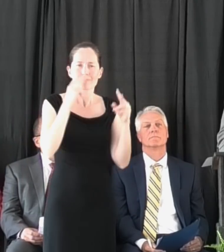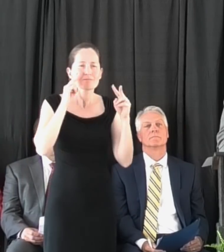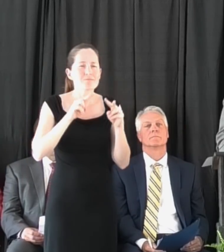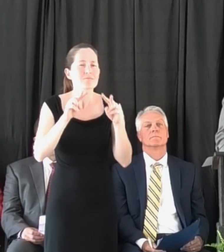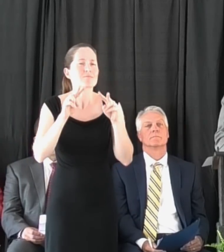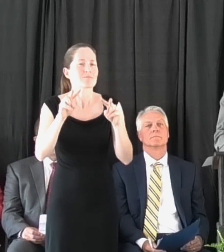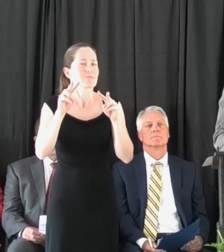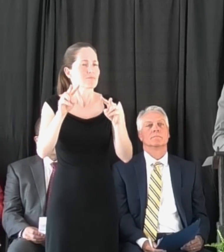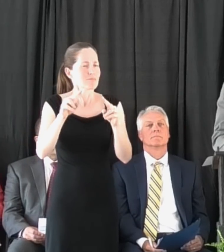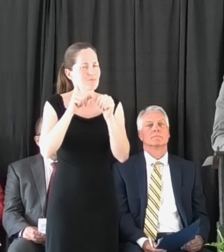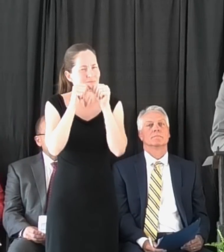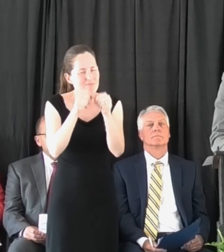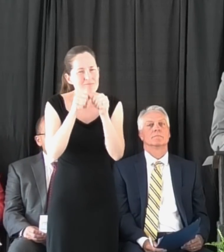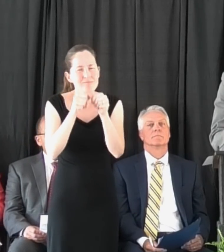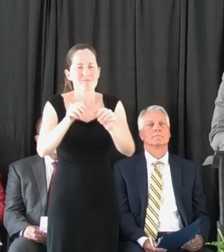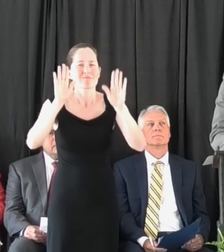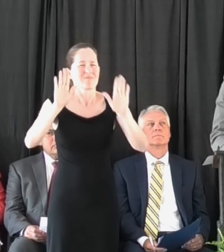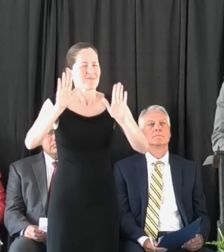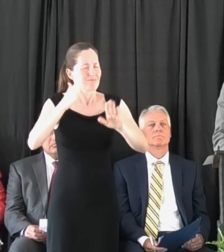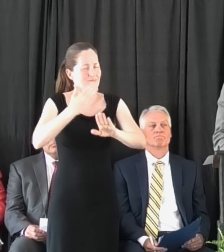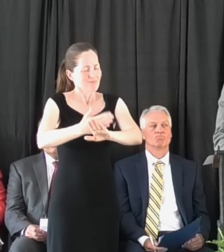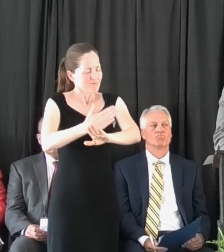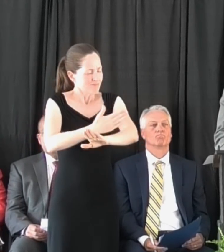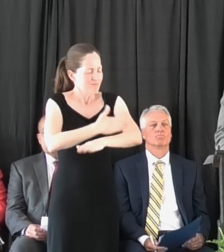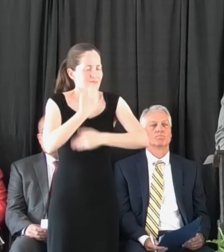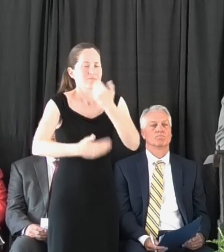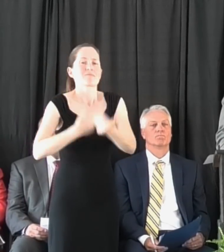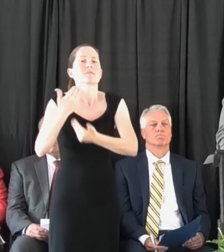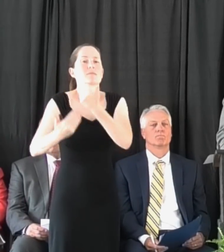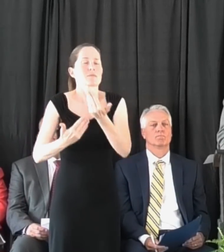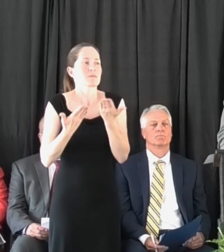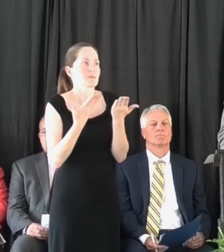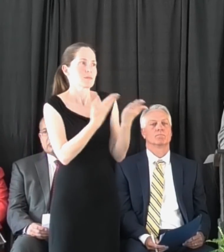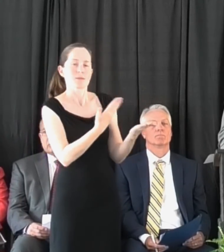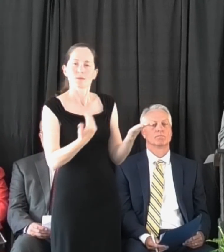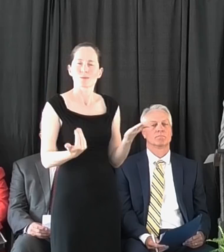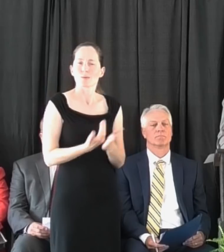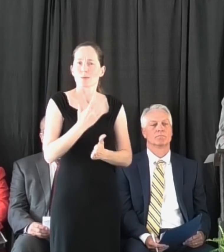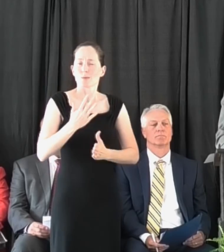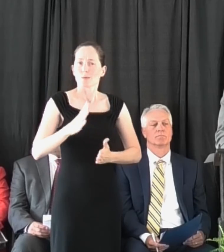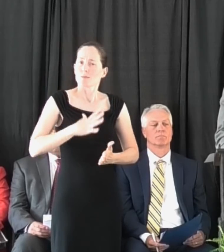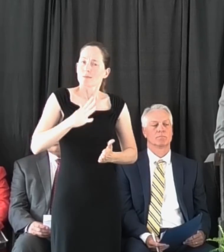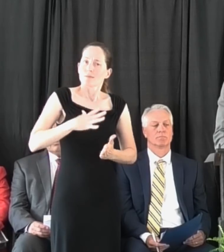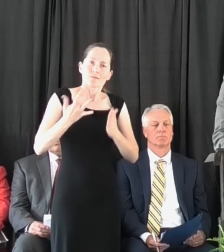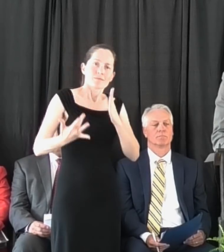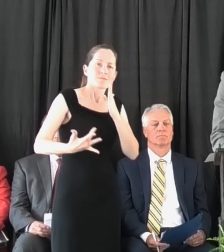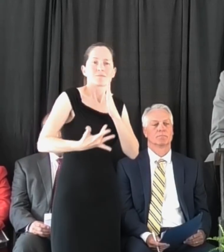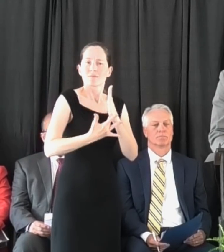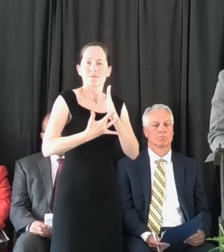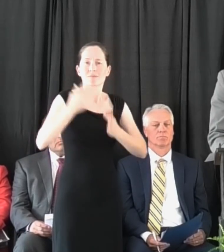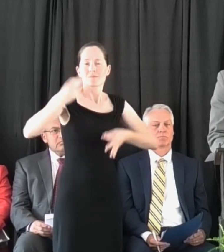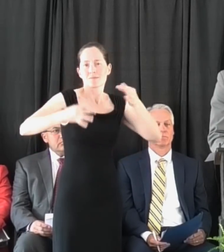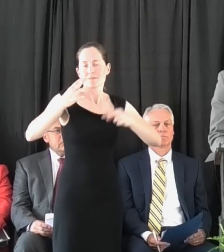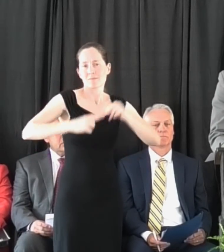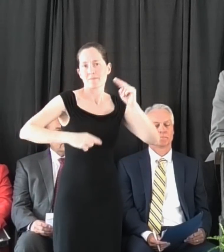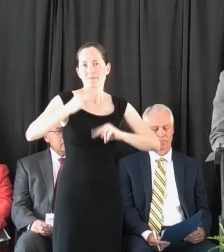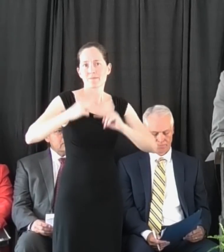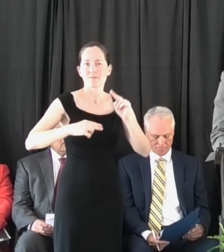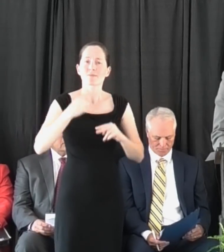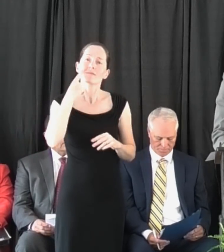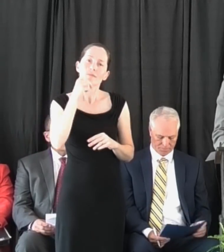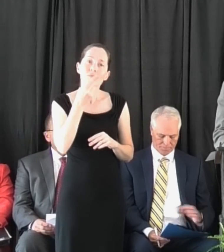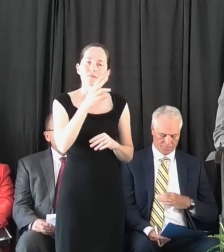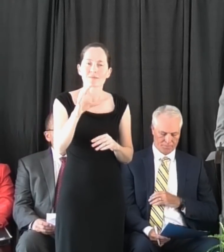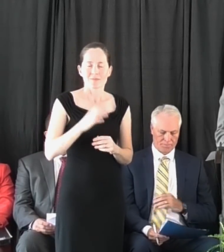working together in a state-of-the-art new courthouse to benefit the citizens of our wonderful county. On behalf of the Howard